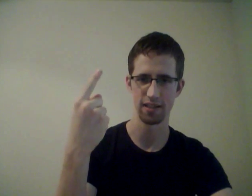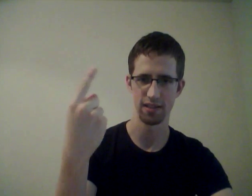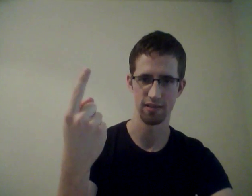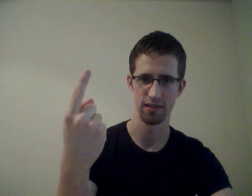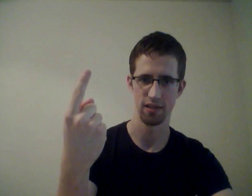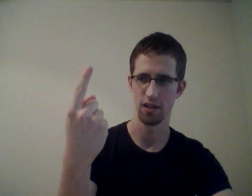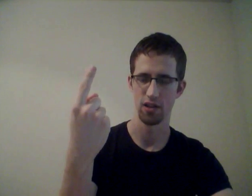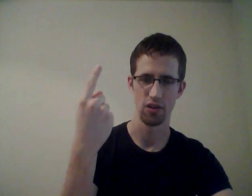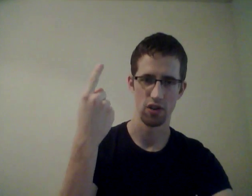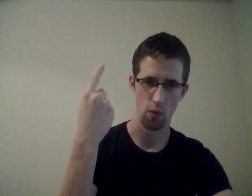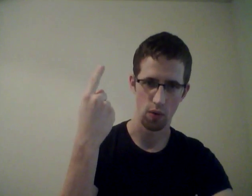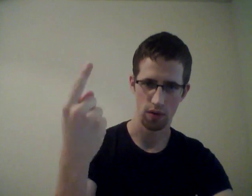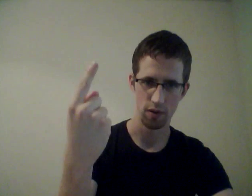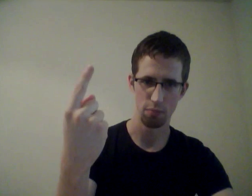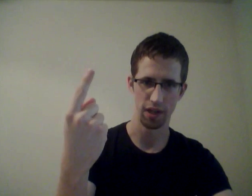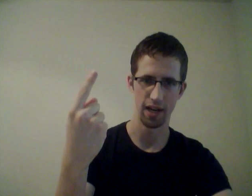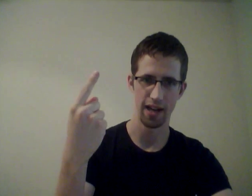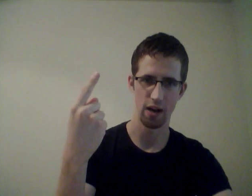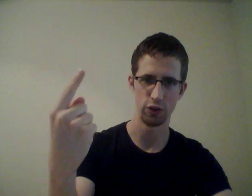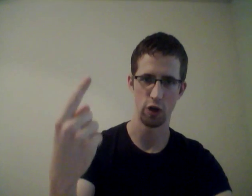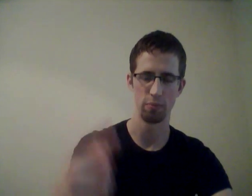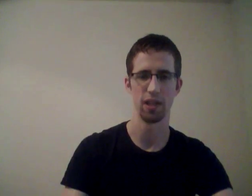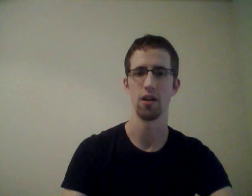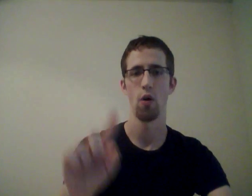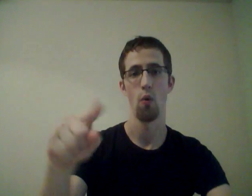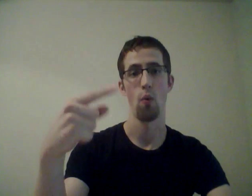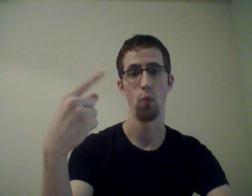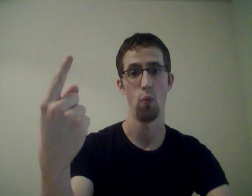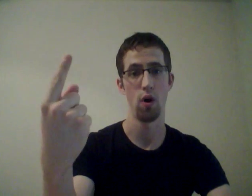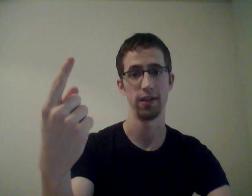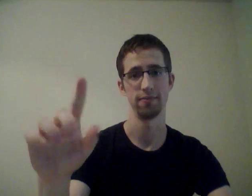emphasize bringing it out sharply. One.